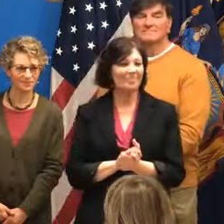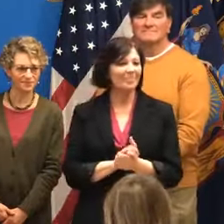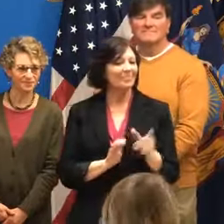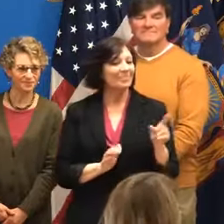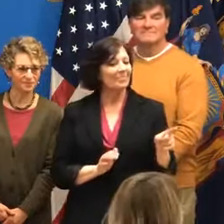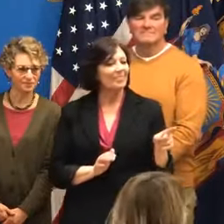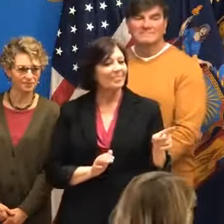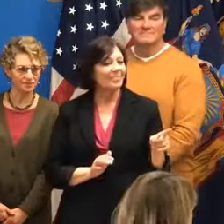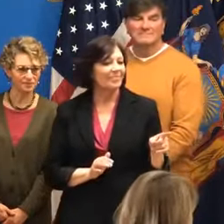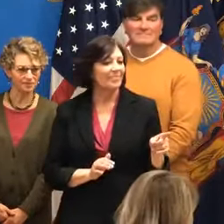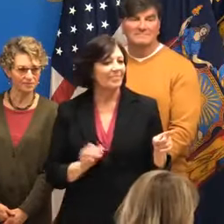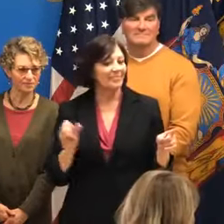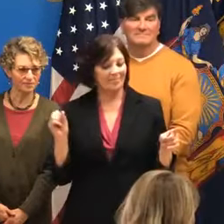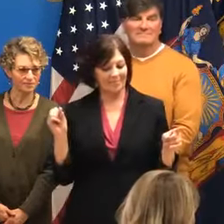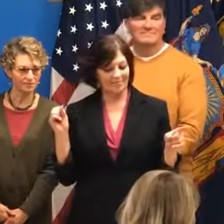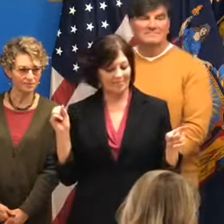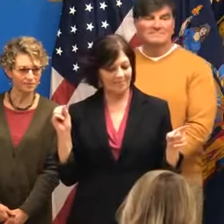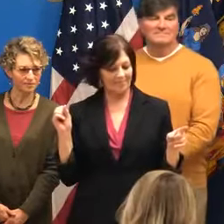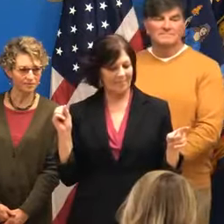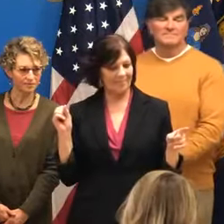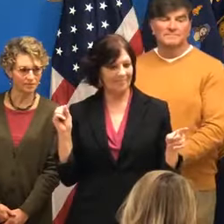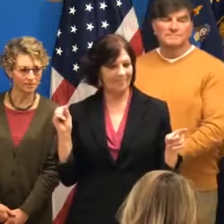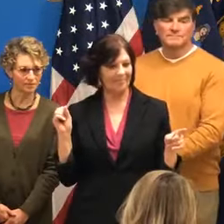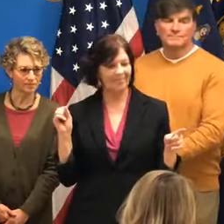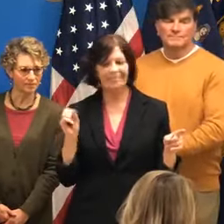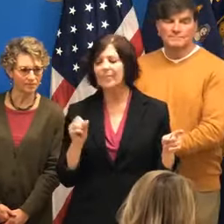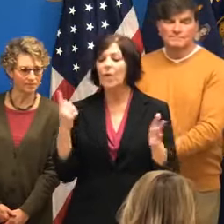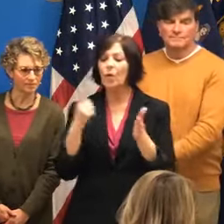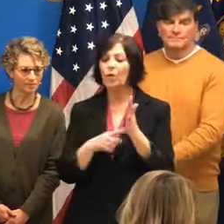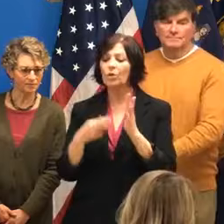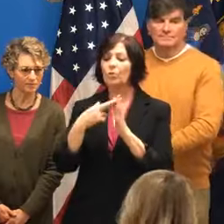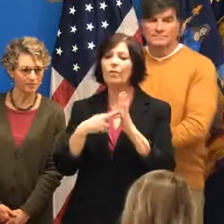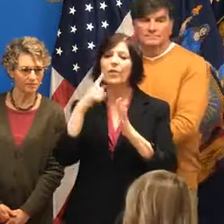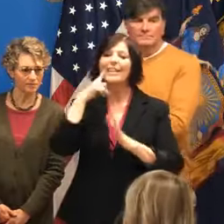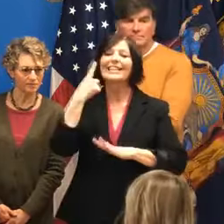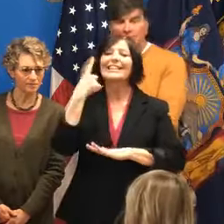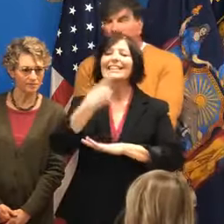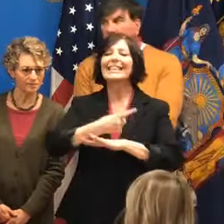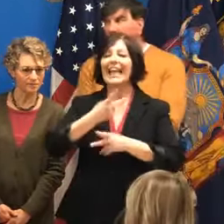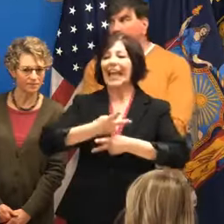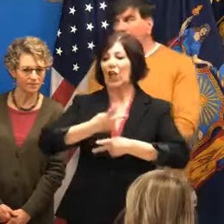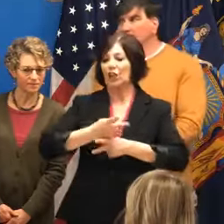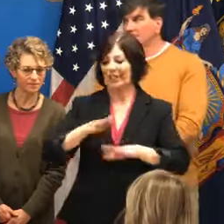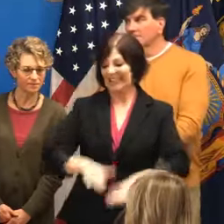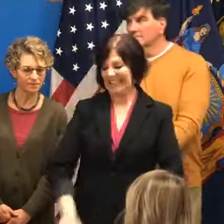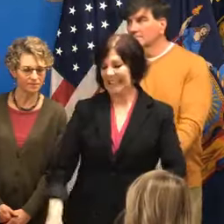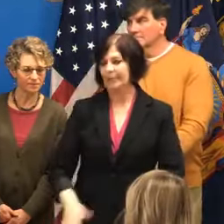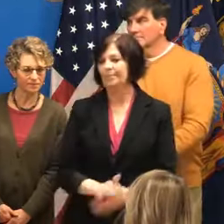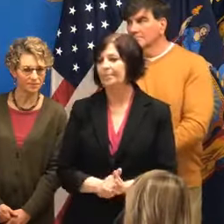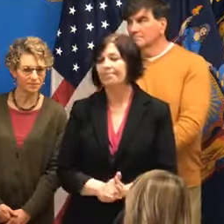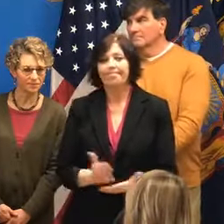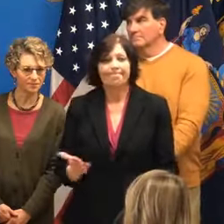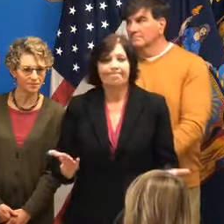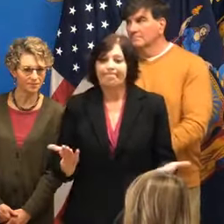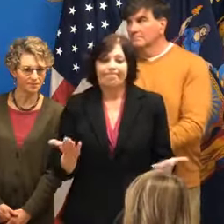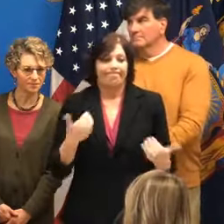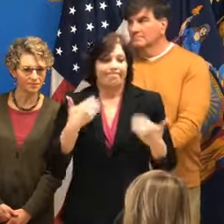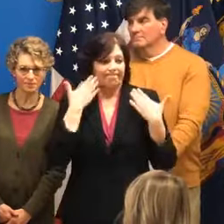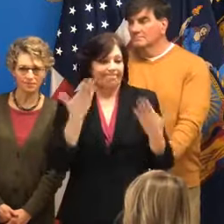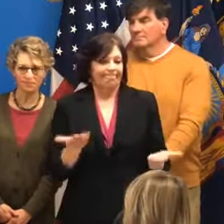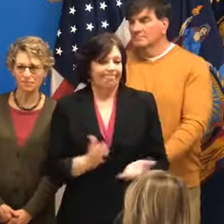Thanks. Yeah, I just, what's the protocol for daycares? I can't say that off the top of my